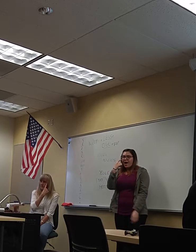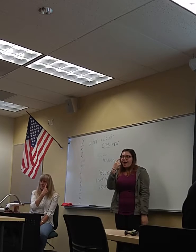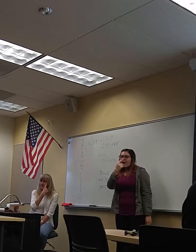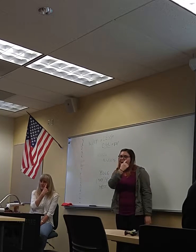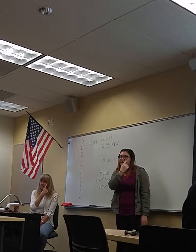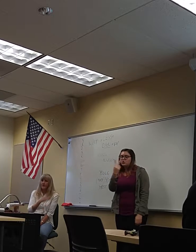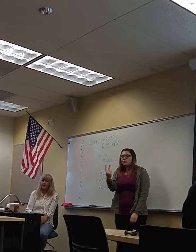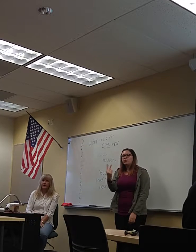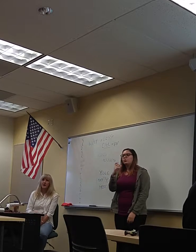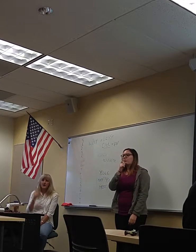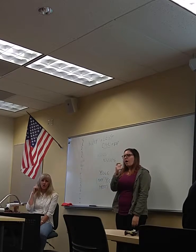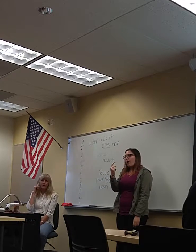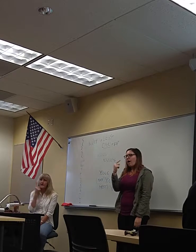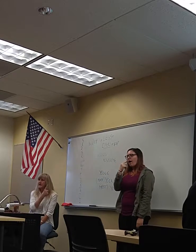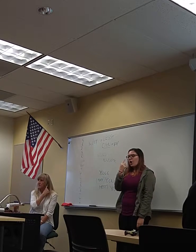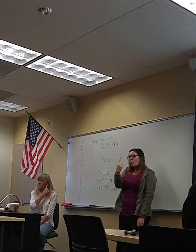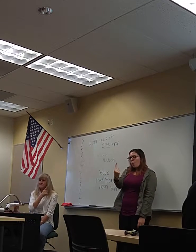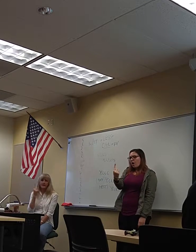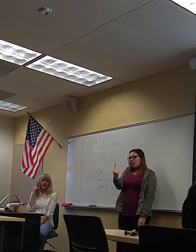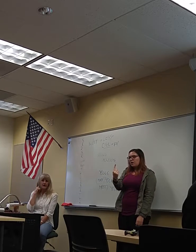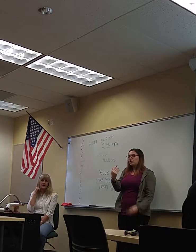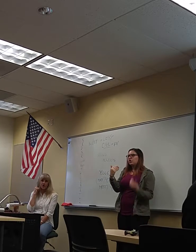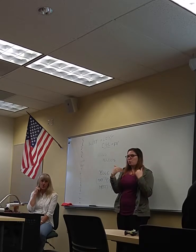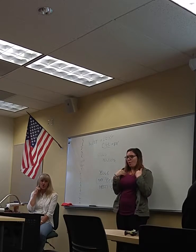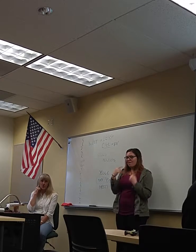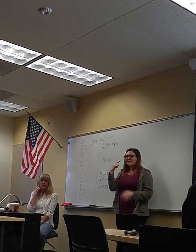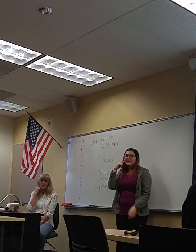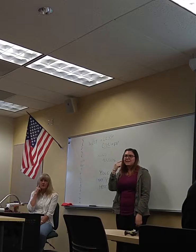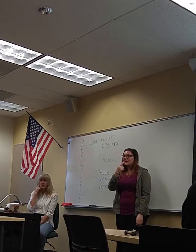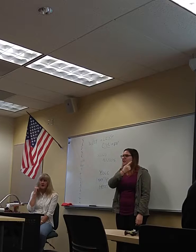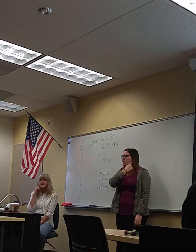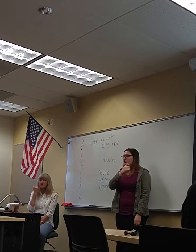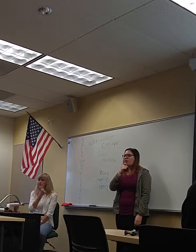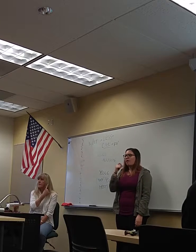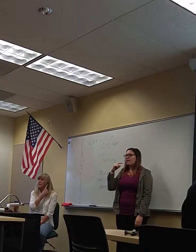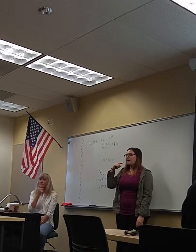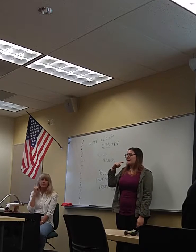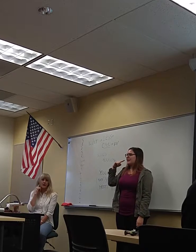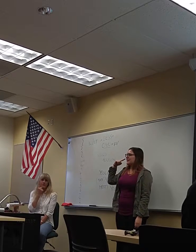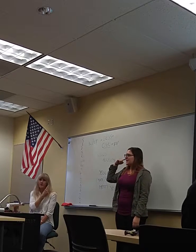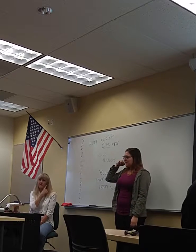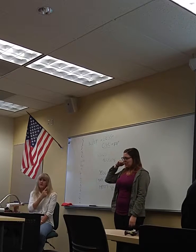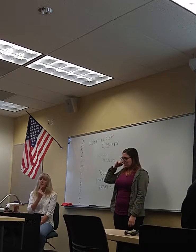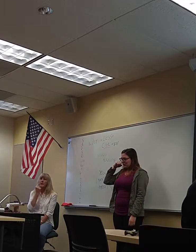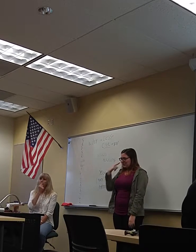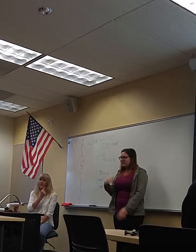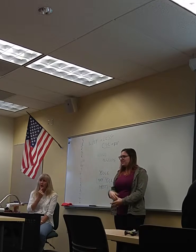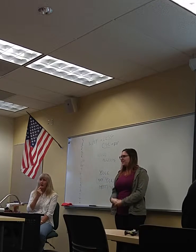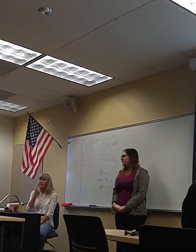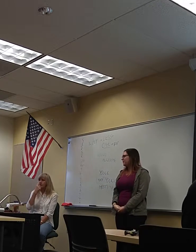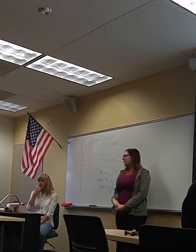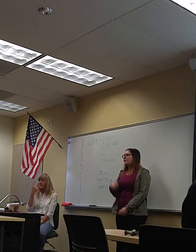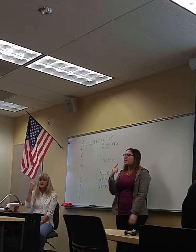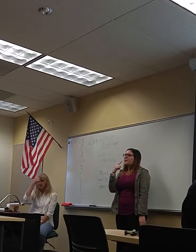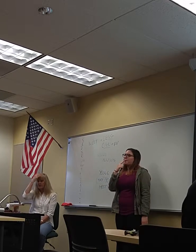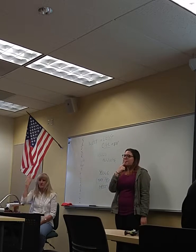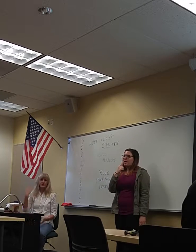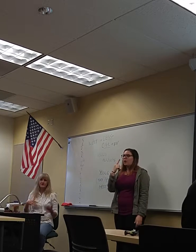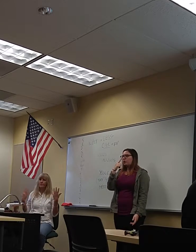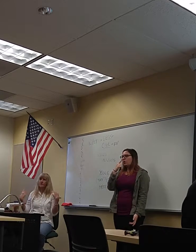point to both of them. You have ears, not here. Okay, so you have to point to both of them. Right. Mouth, nose, you know, you just point